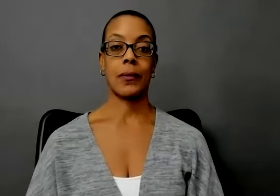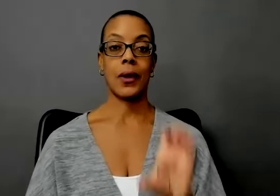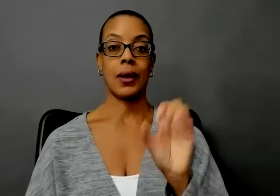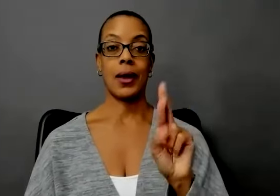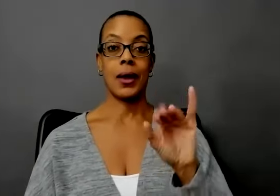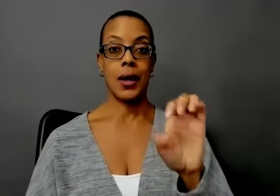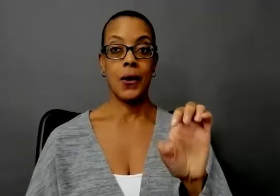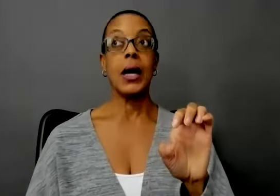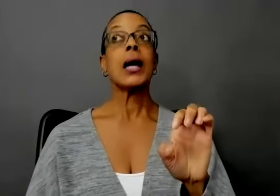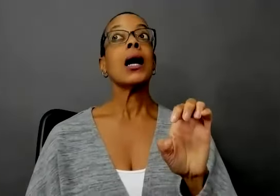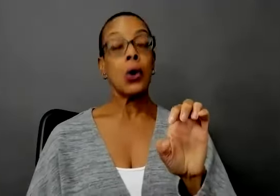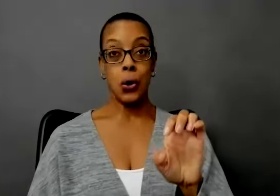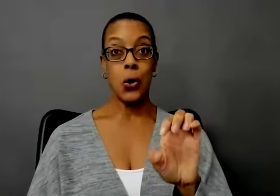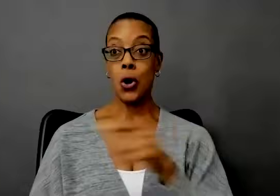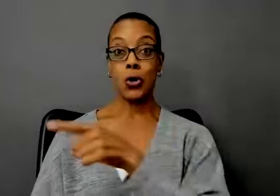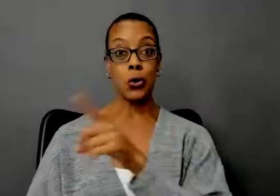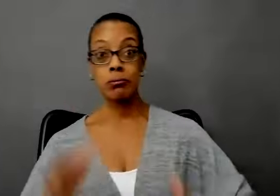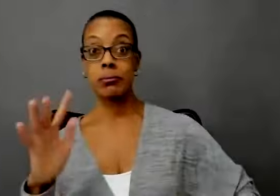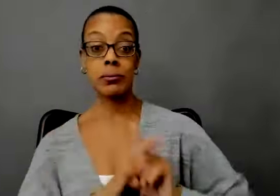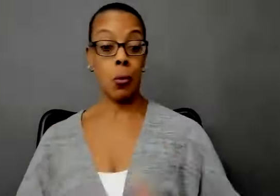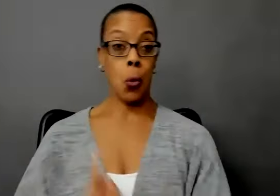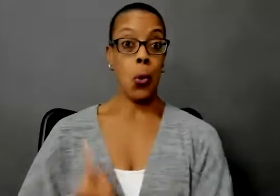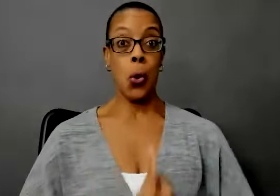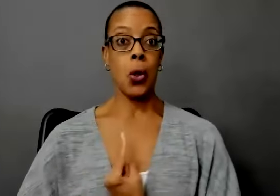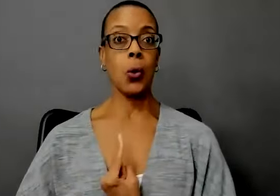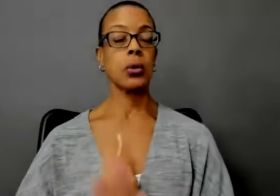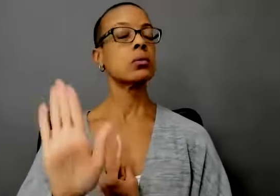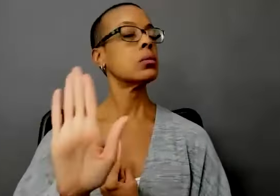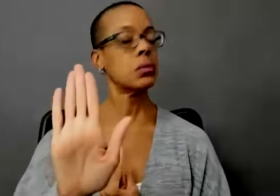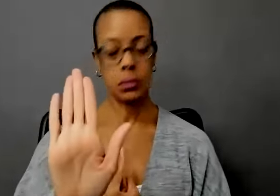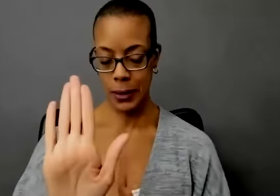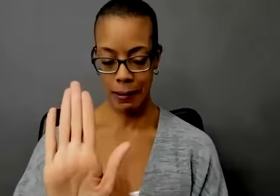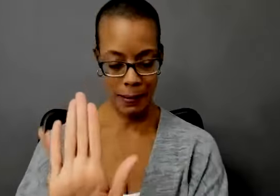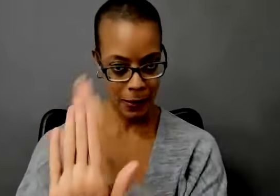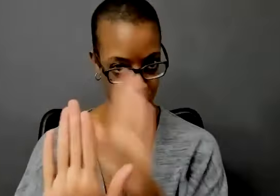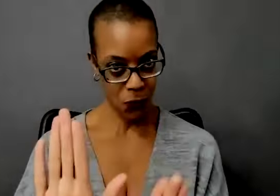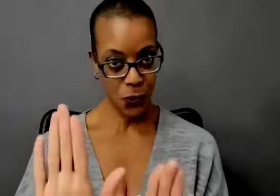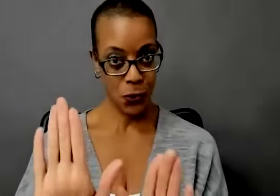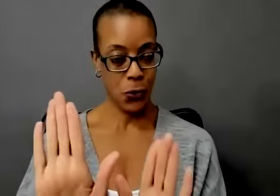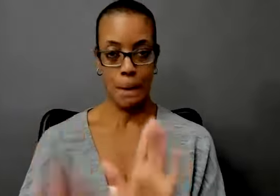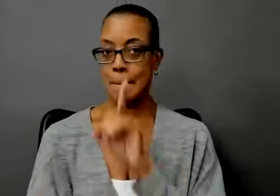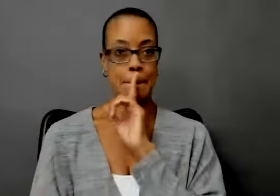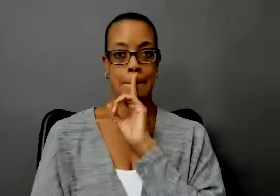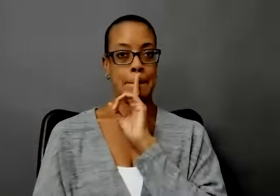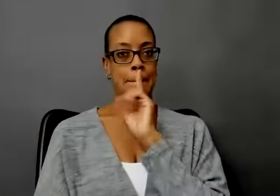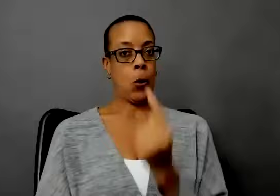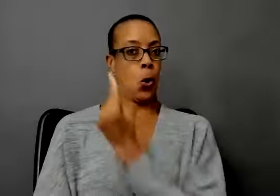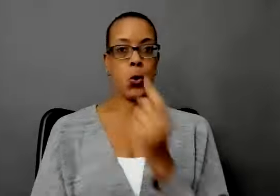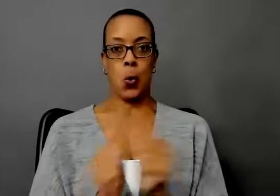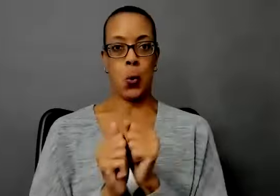Don't do it alone. I never recommend talking to media alone. Definitely connect yourself